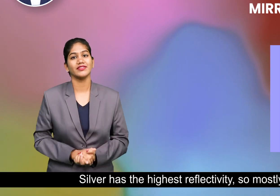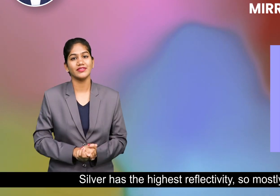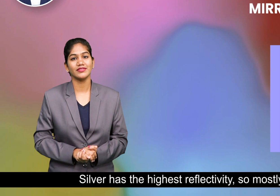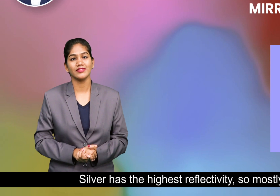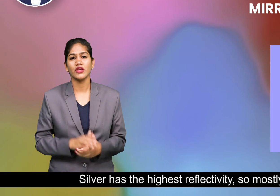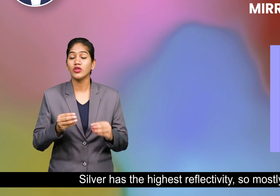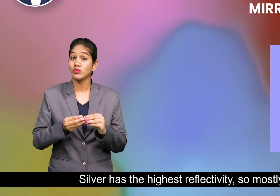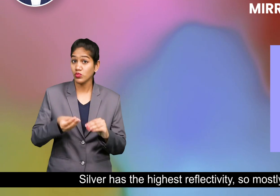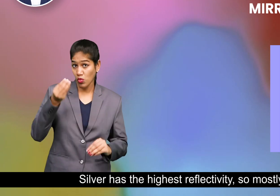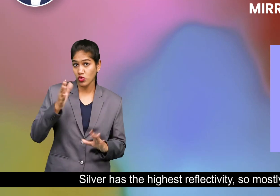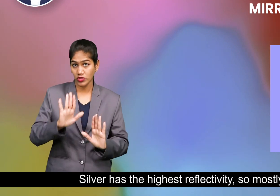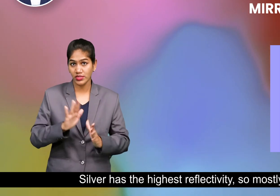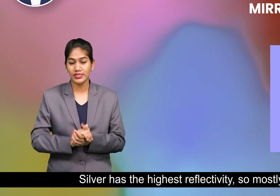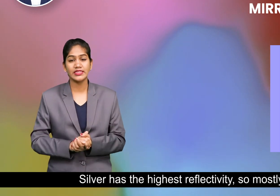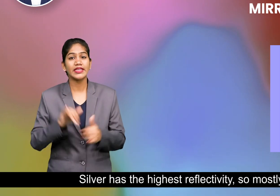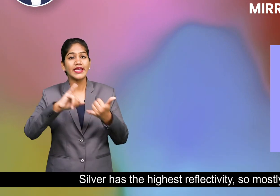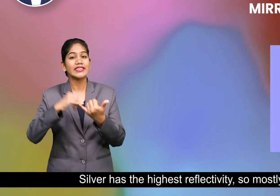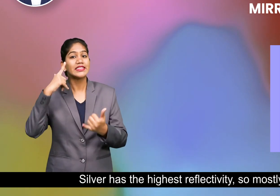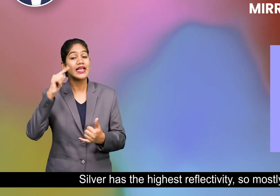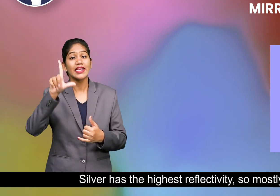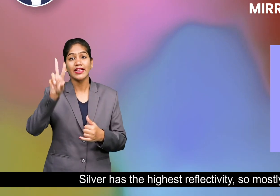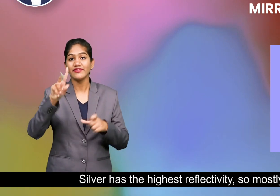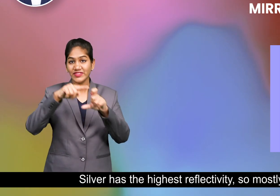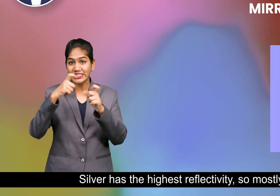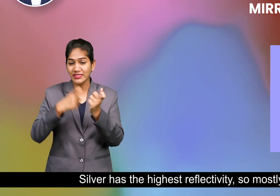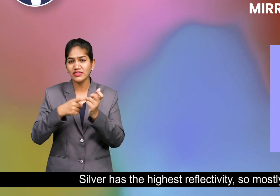So mostly silver is used.